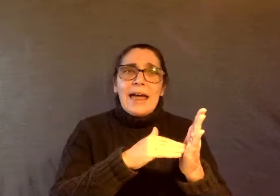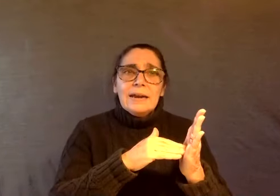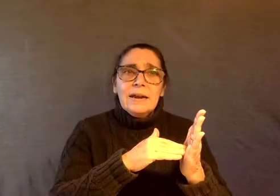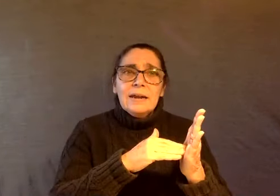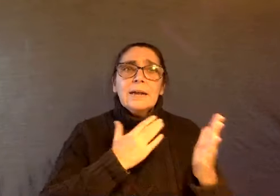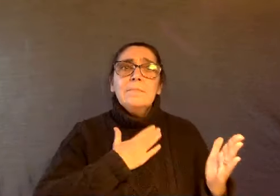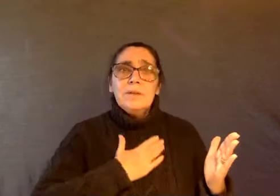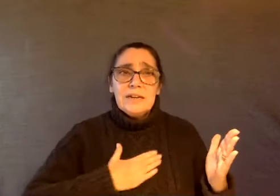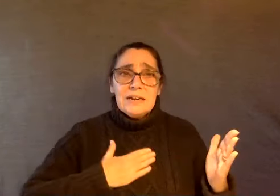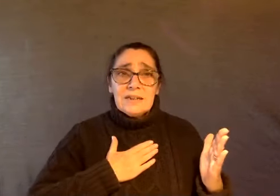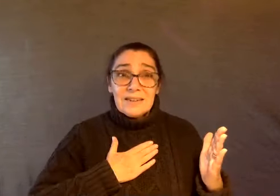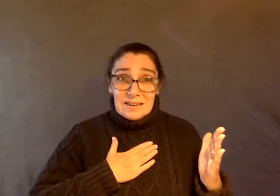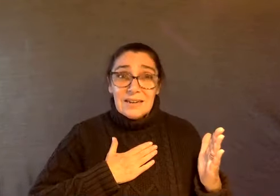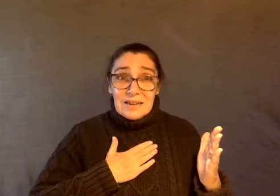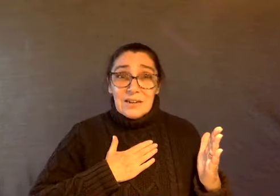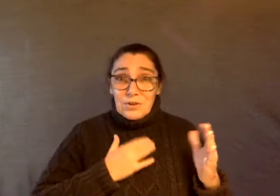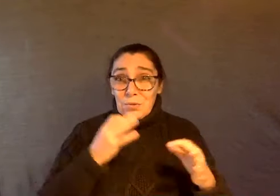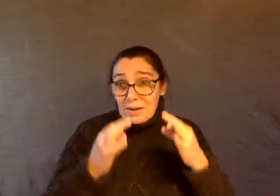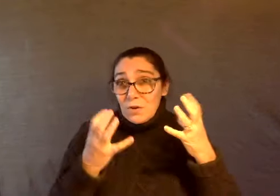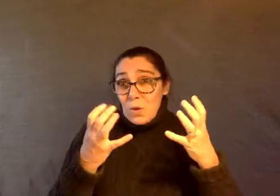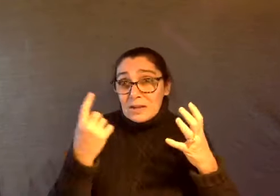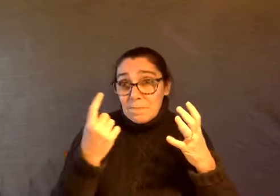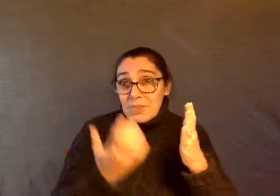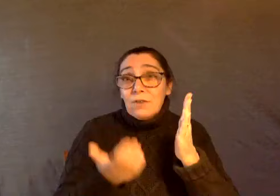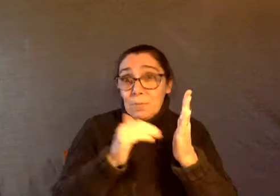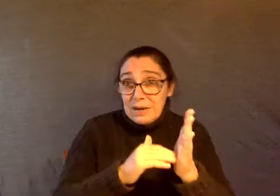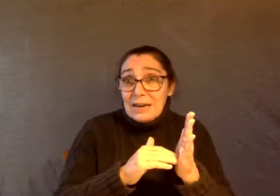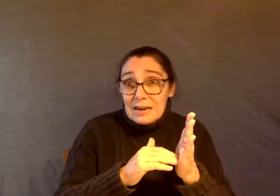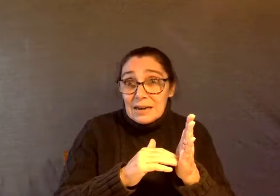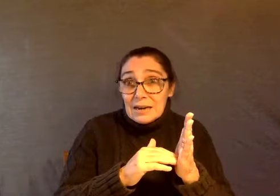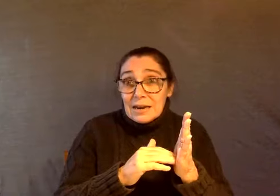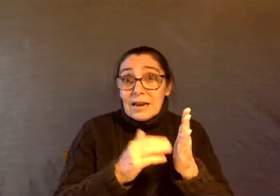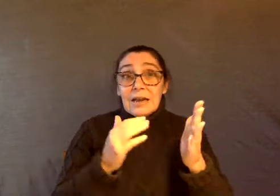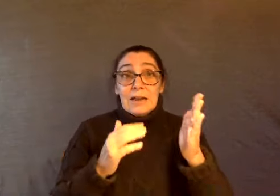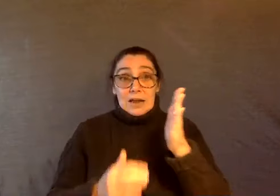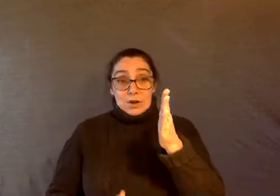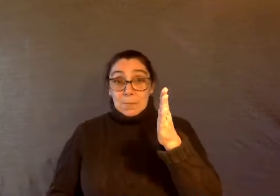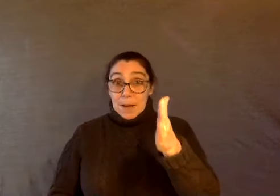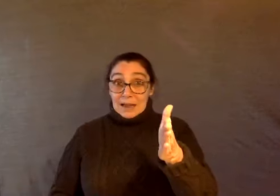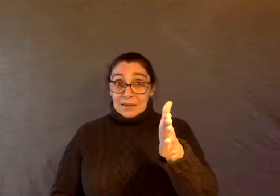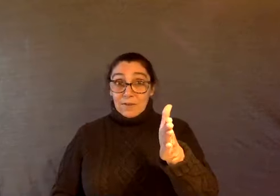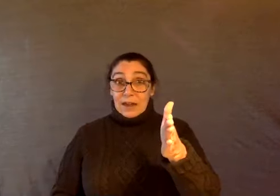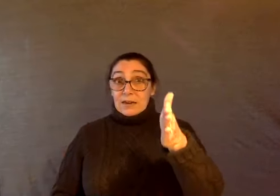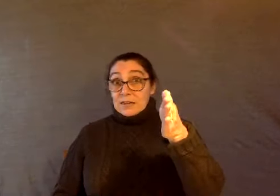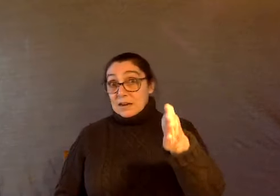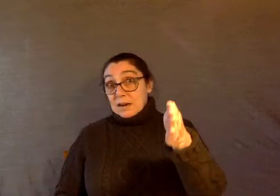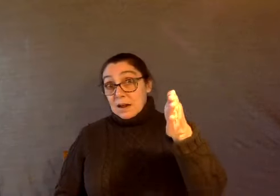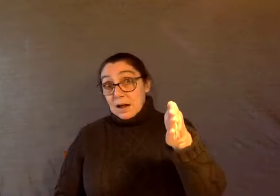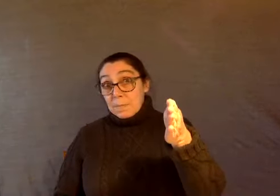Again, please. So if you want something repeated, your passive hand is in a